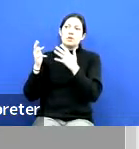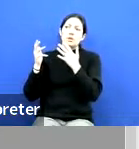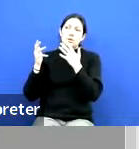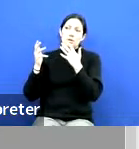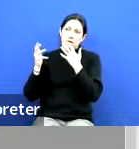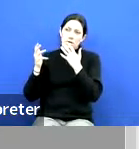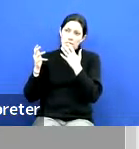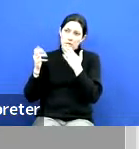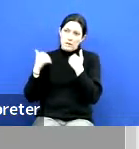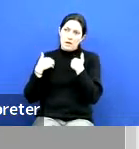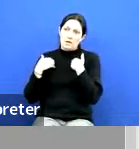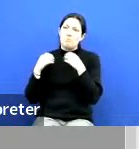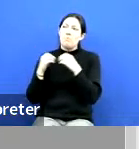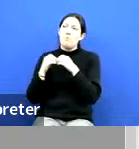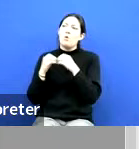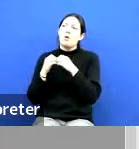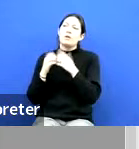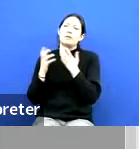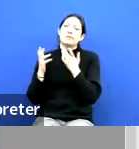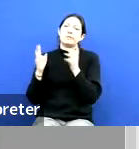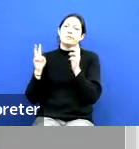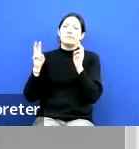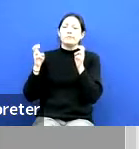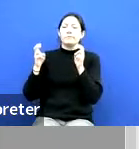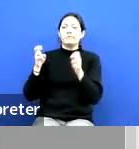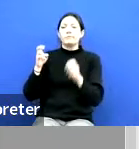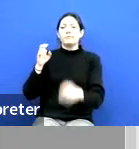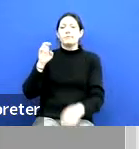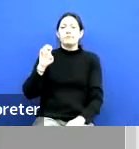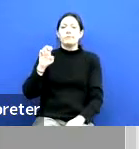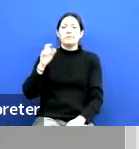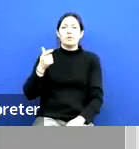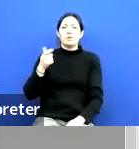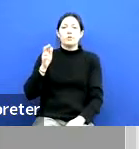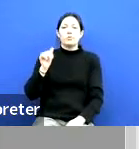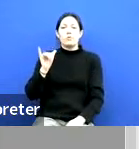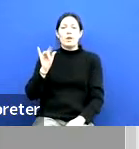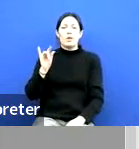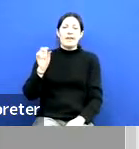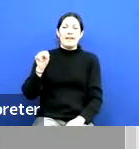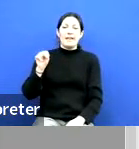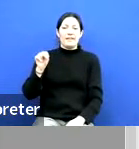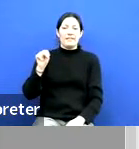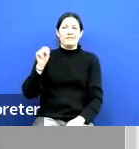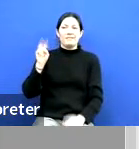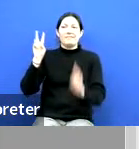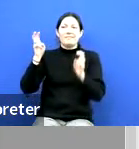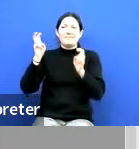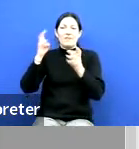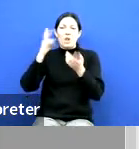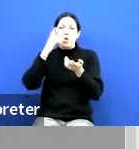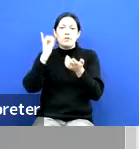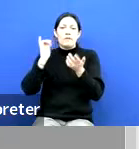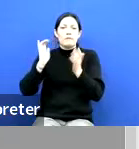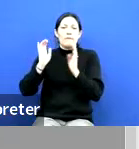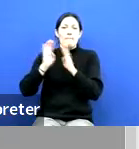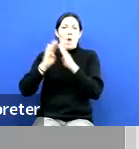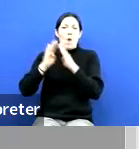had a more, I'll call it agrarian architecture style. So either looking like a barn in some of the